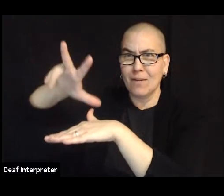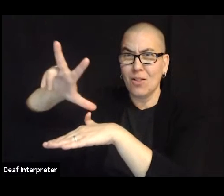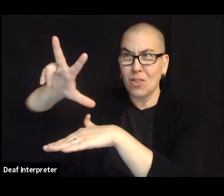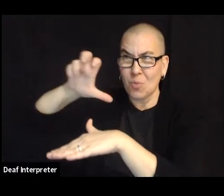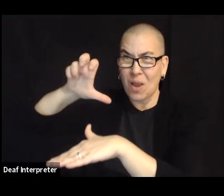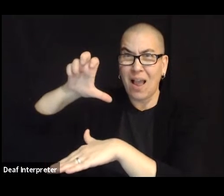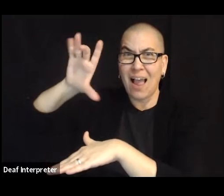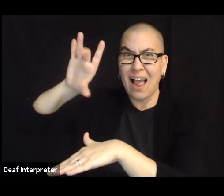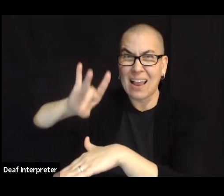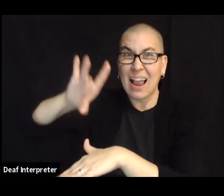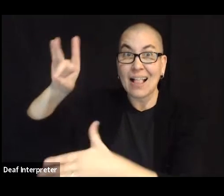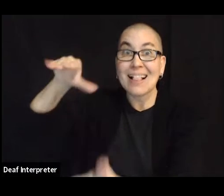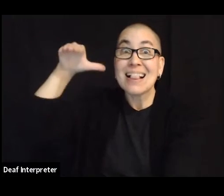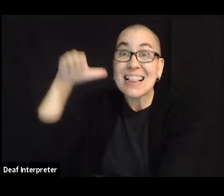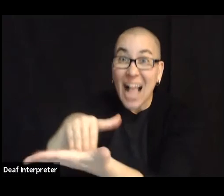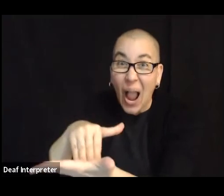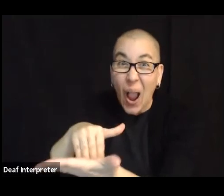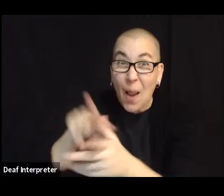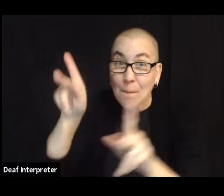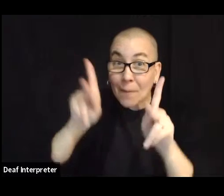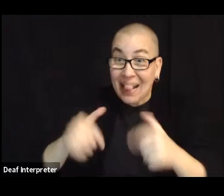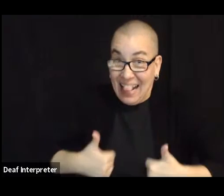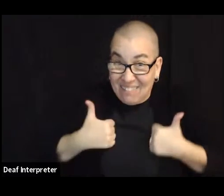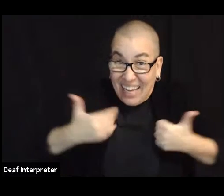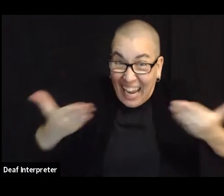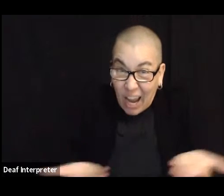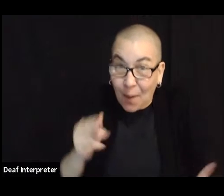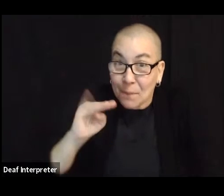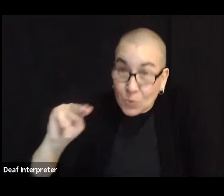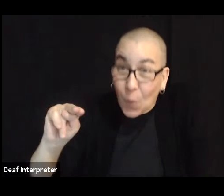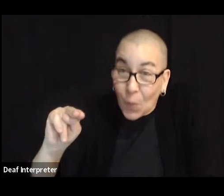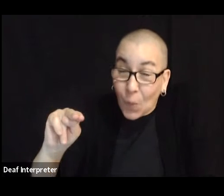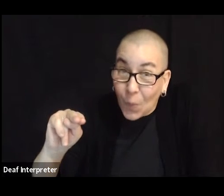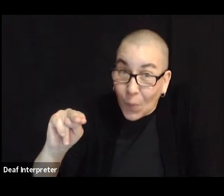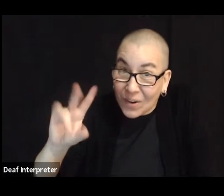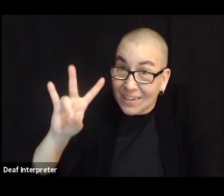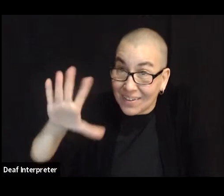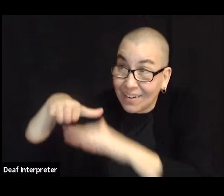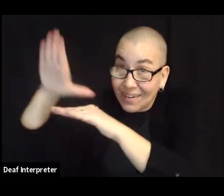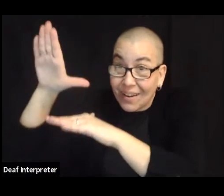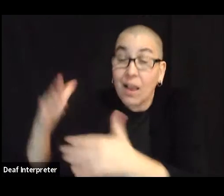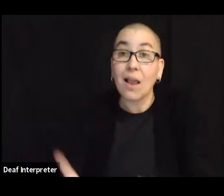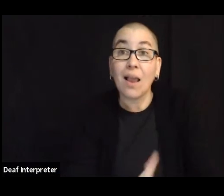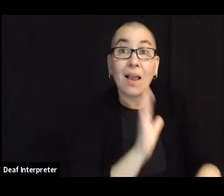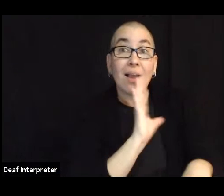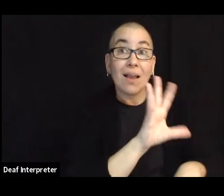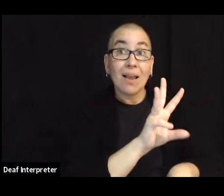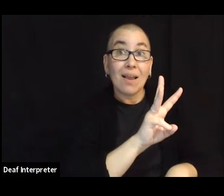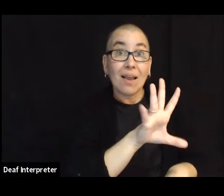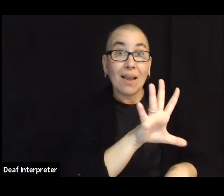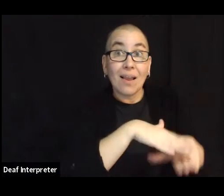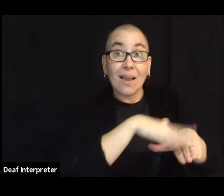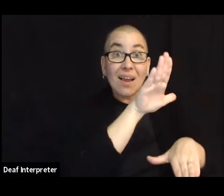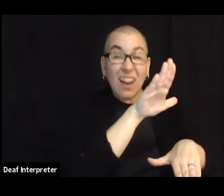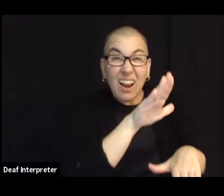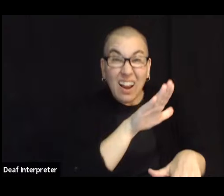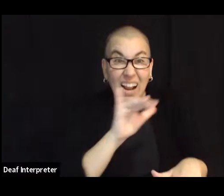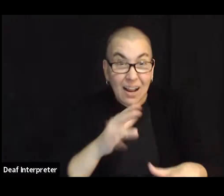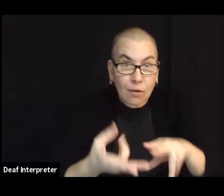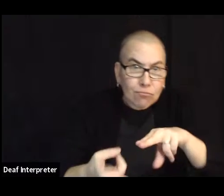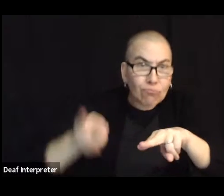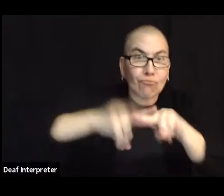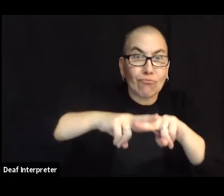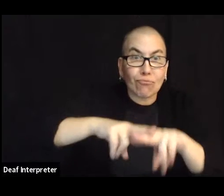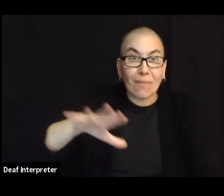Minnesotans. If we add 65 and older, we add an additional 530,000. So we're looking at, almost 1